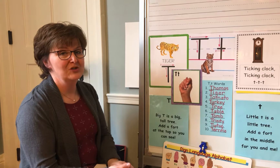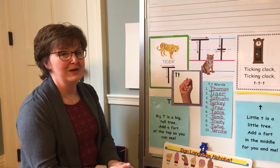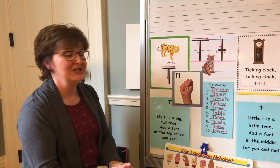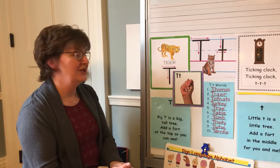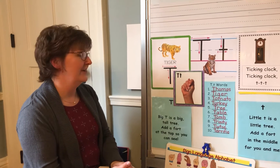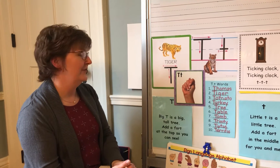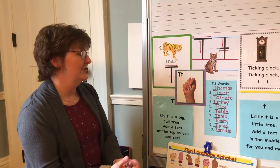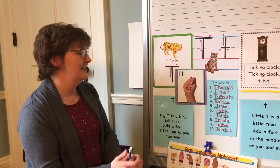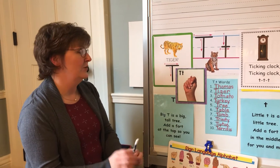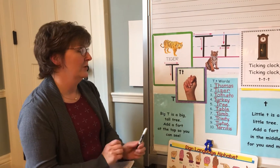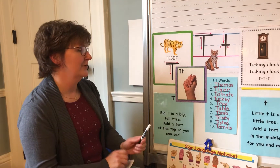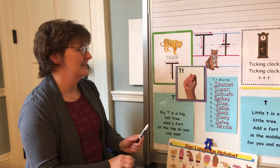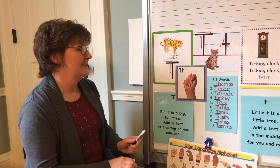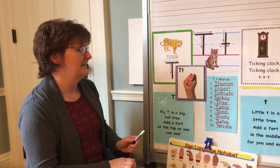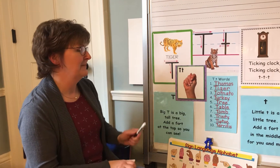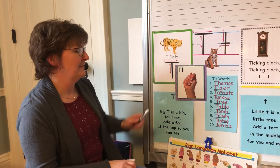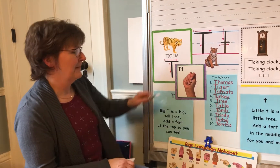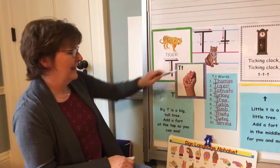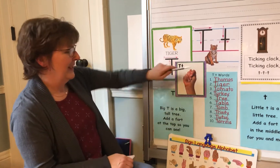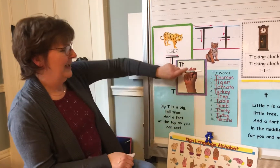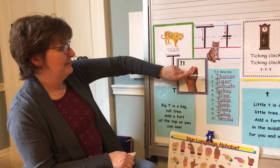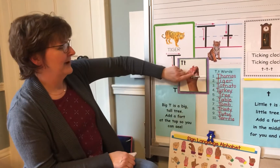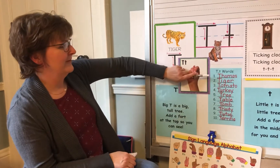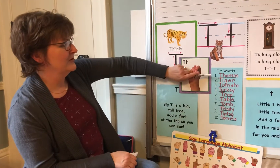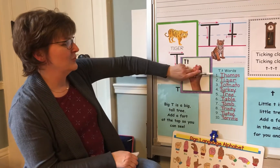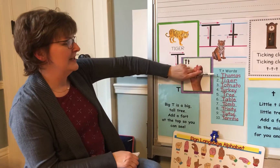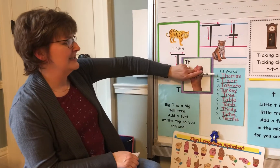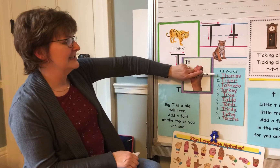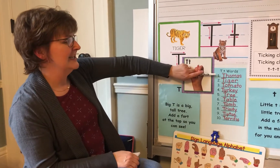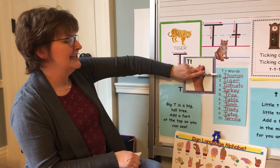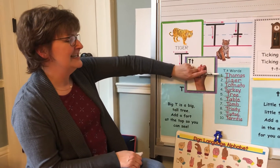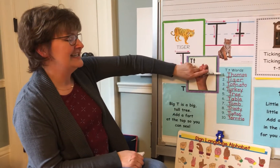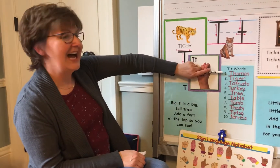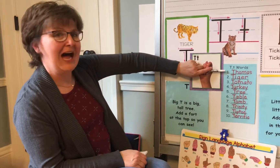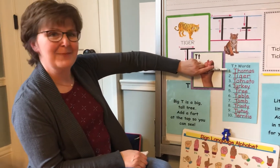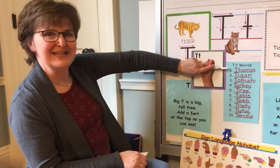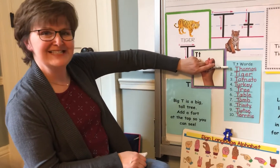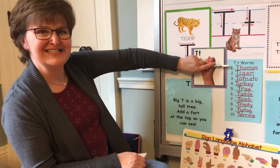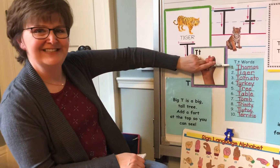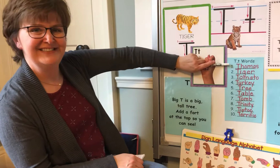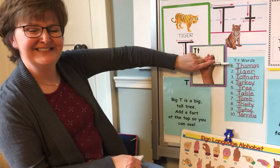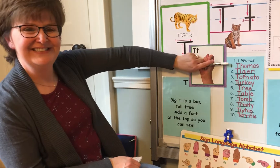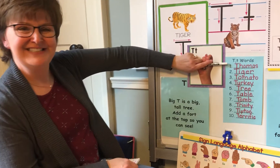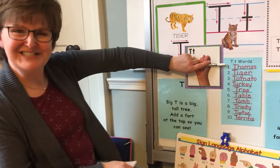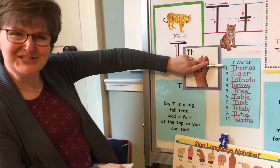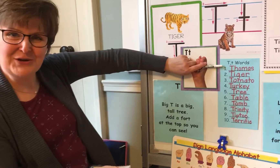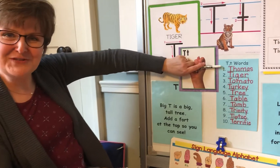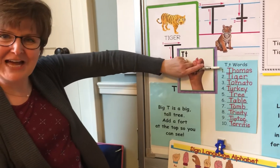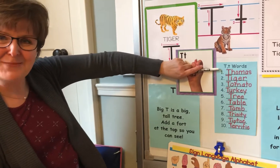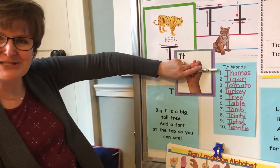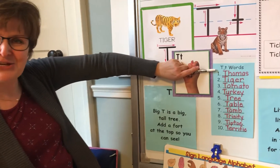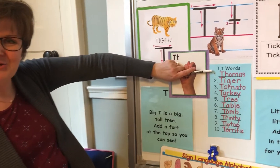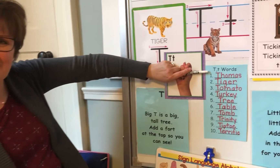match any of your T words. My first one is Thomas. Do you have Thomas on your